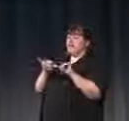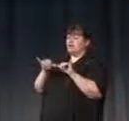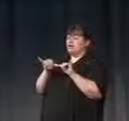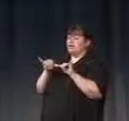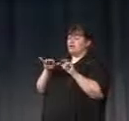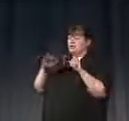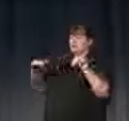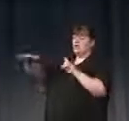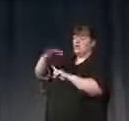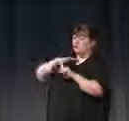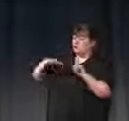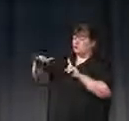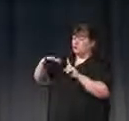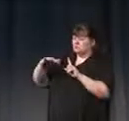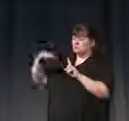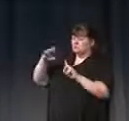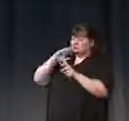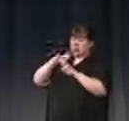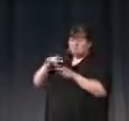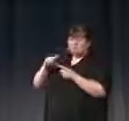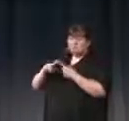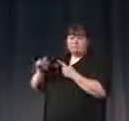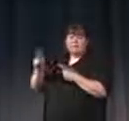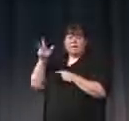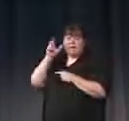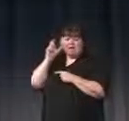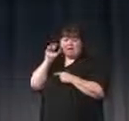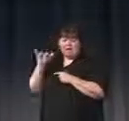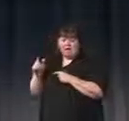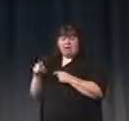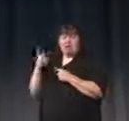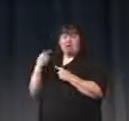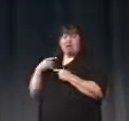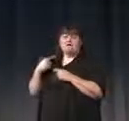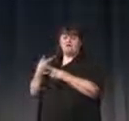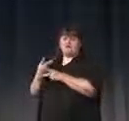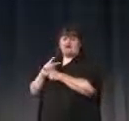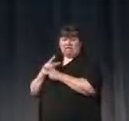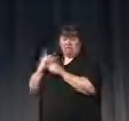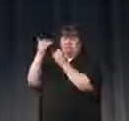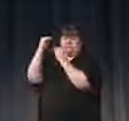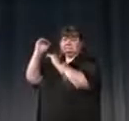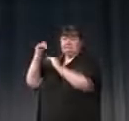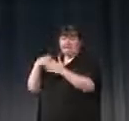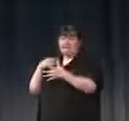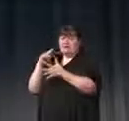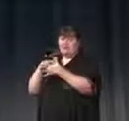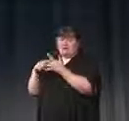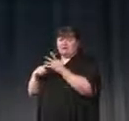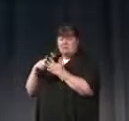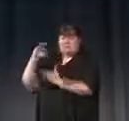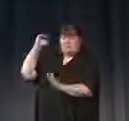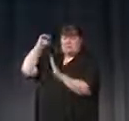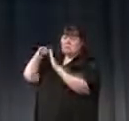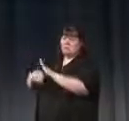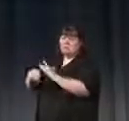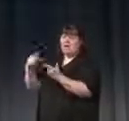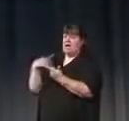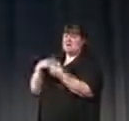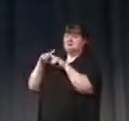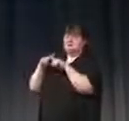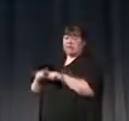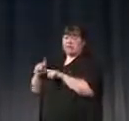of environmental impulse responses that people encounter in their lives, and we find that they're highly constrained. So they exhibit exponential decay that's frequency